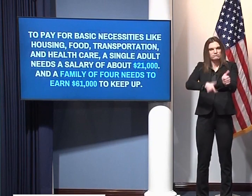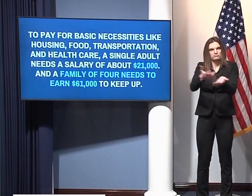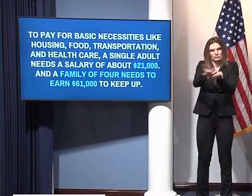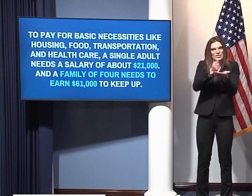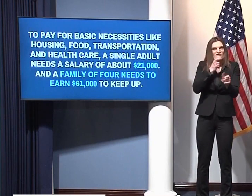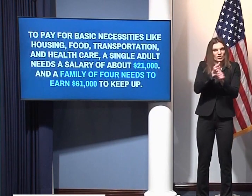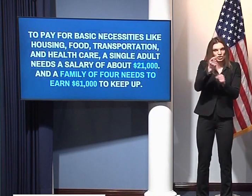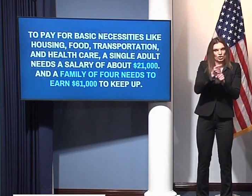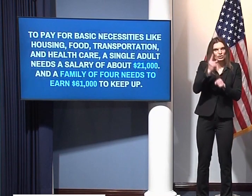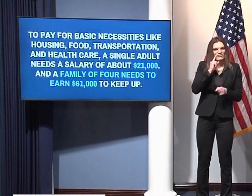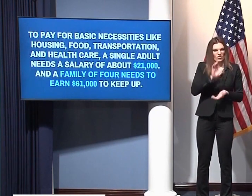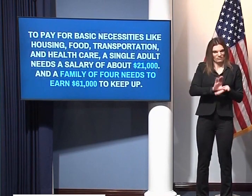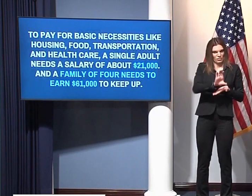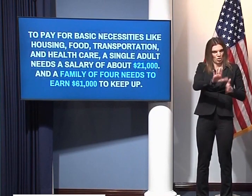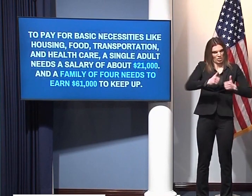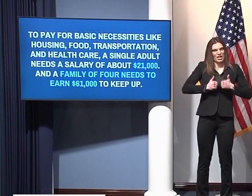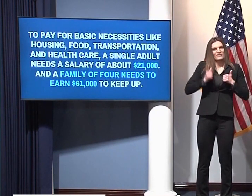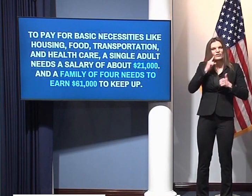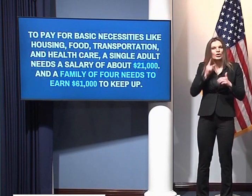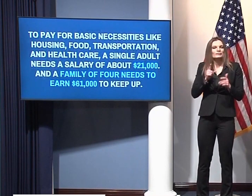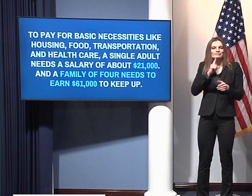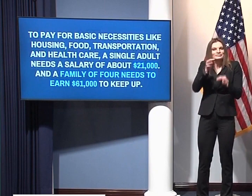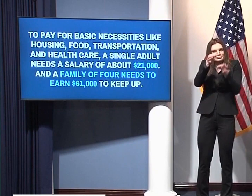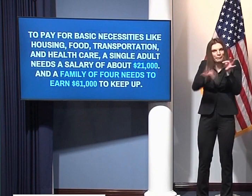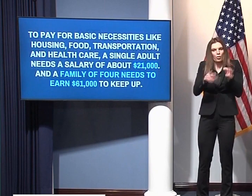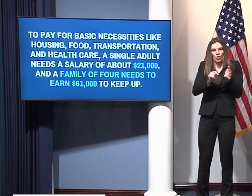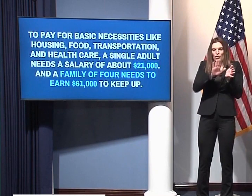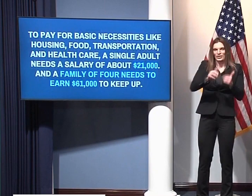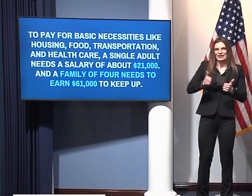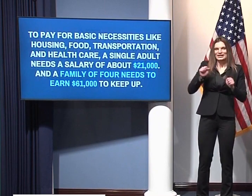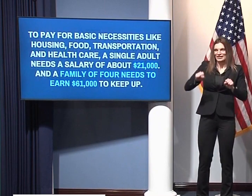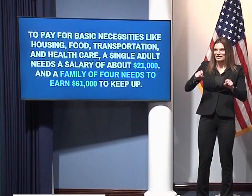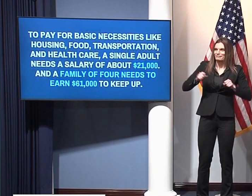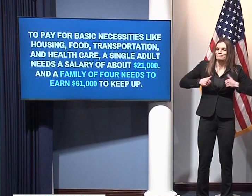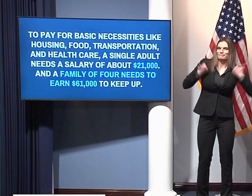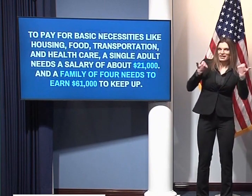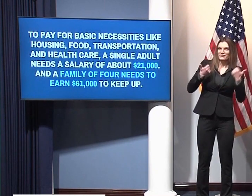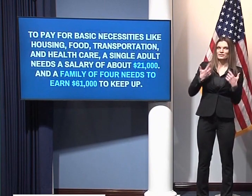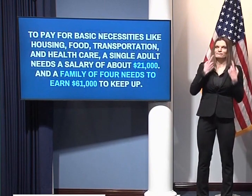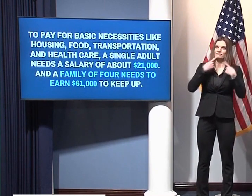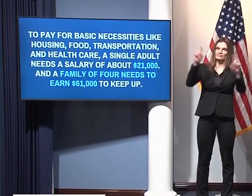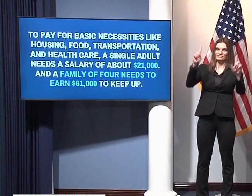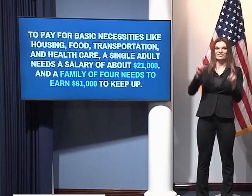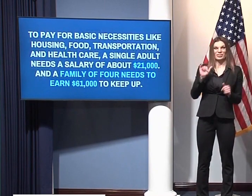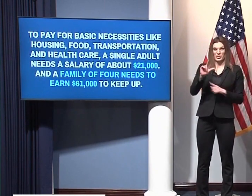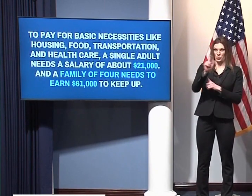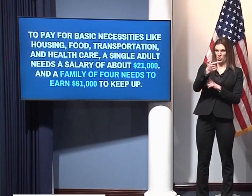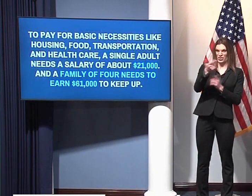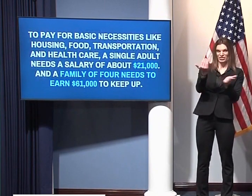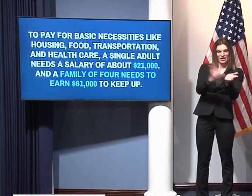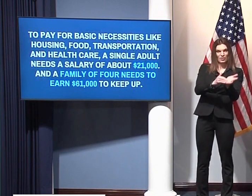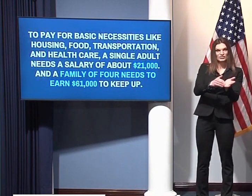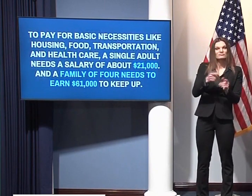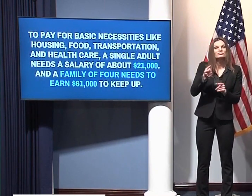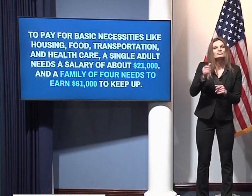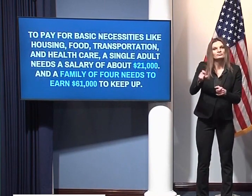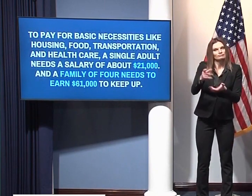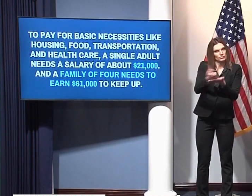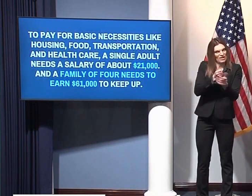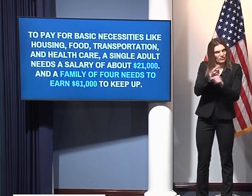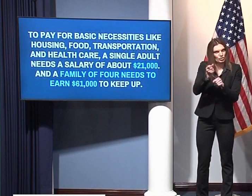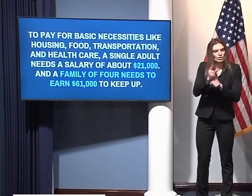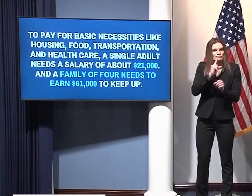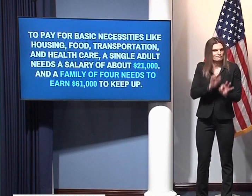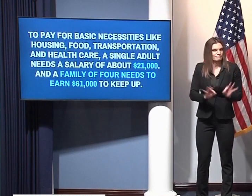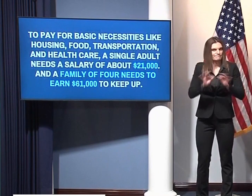year just to fund those basics. Today, 43% of Michiganders earn less than that